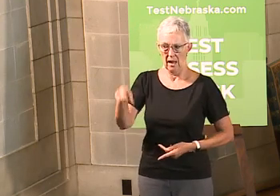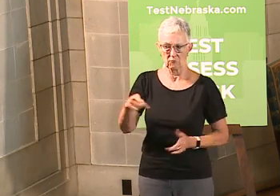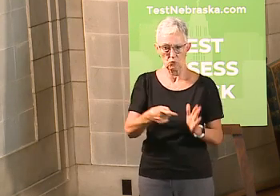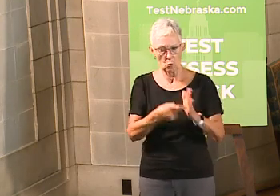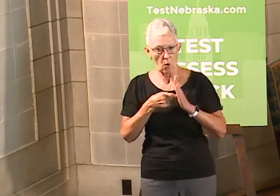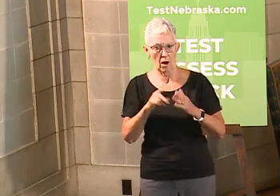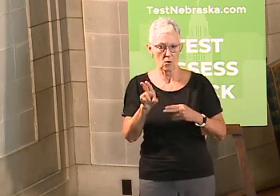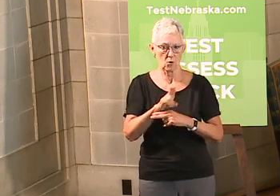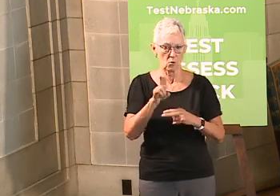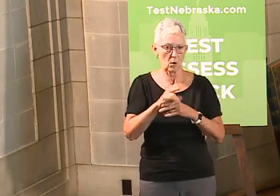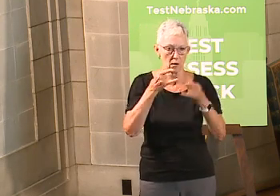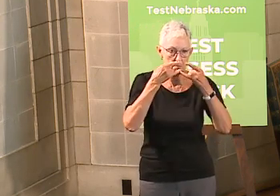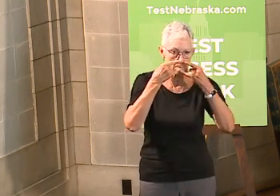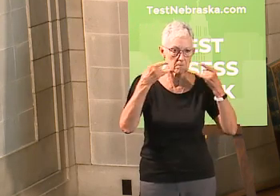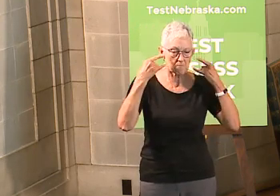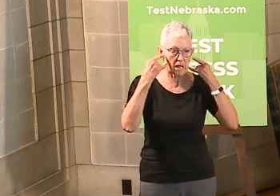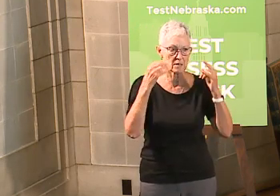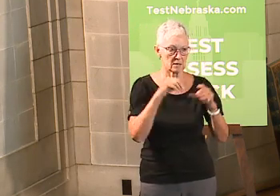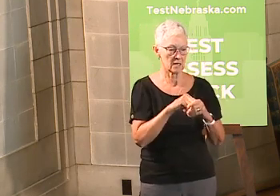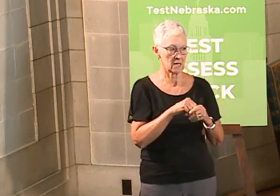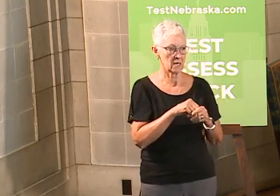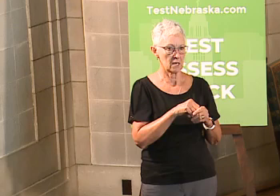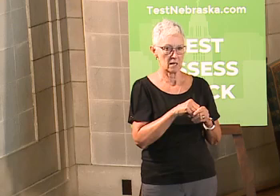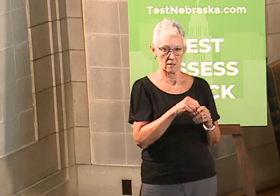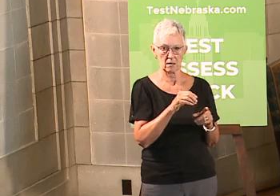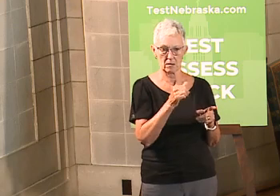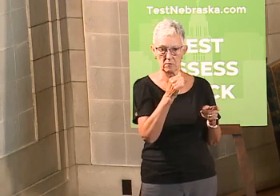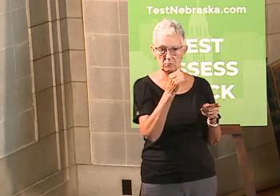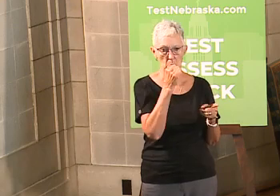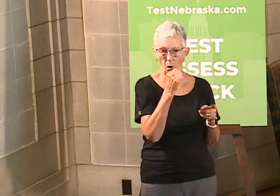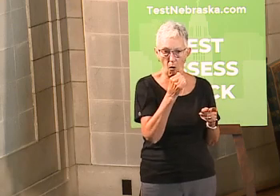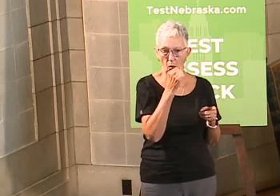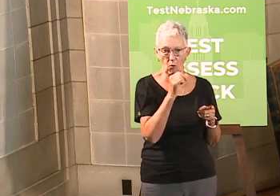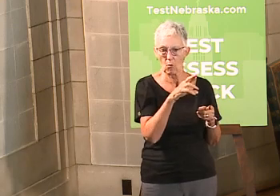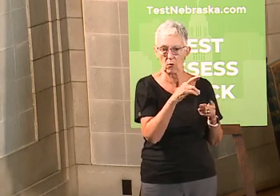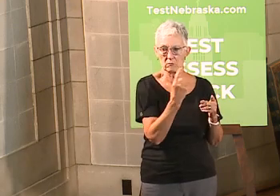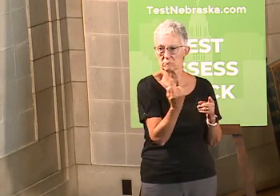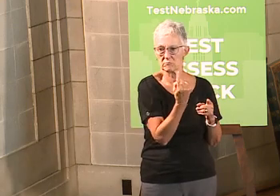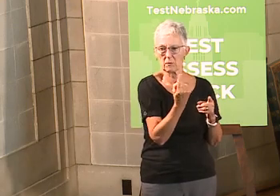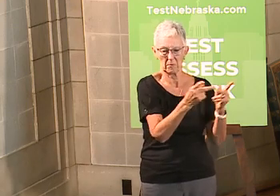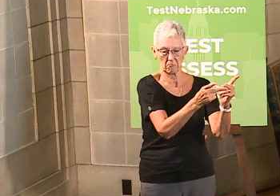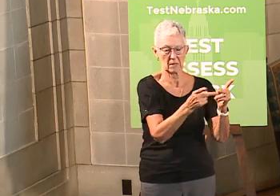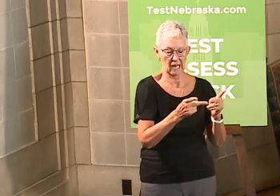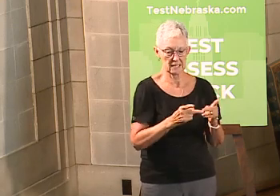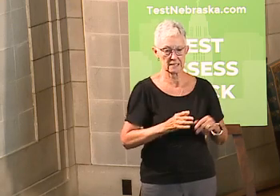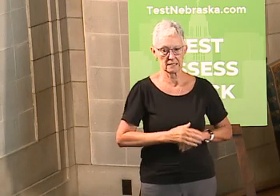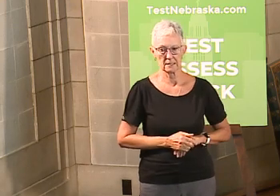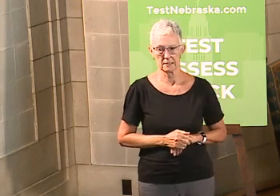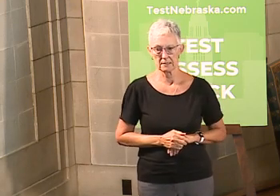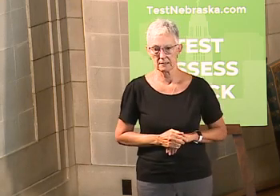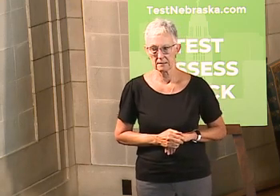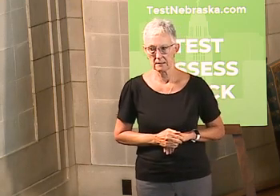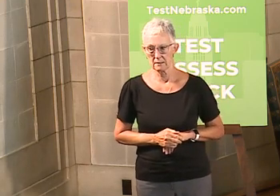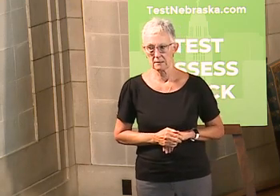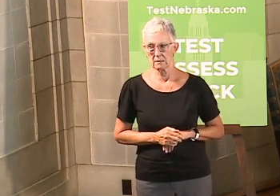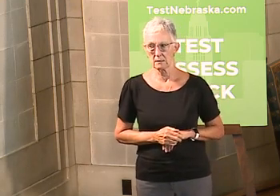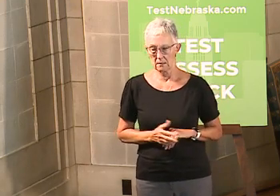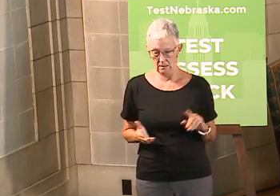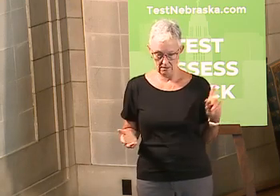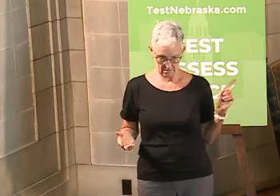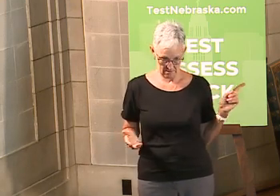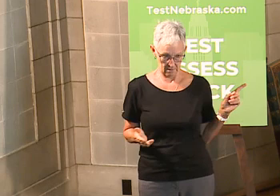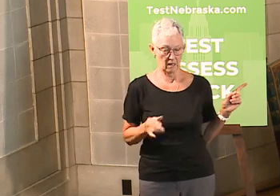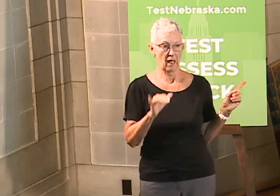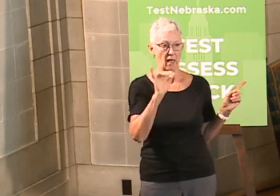was asked to put on a mask. And, again, this is where we want people, this is one of the reasons why I'm not in favor of mandates, where we really have to educate